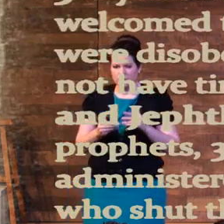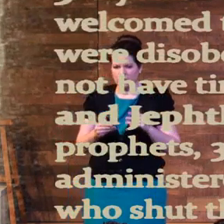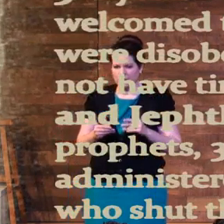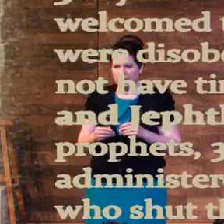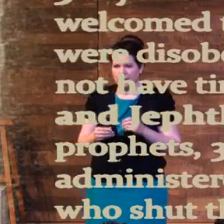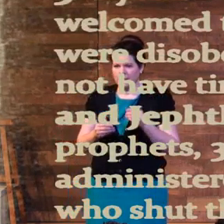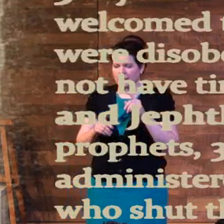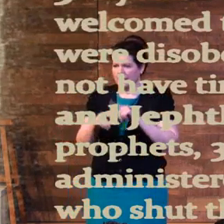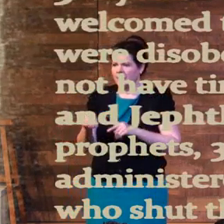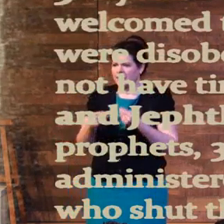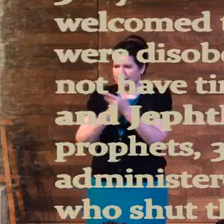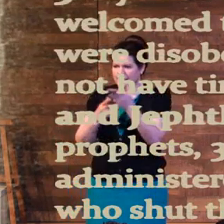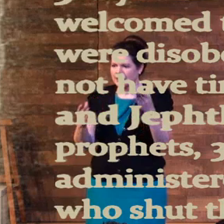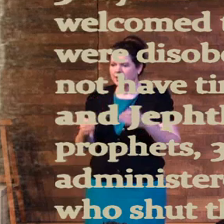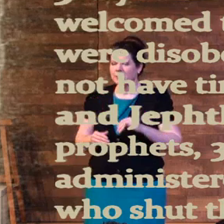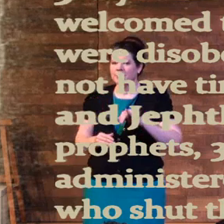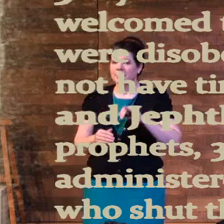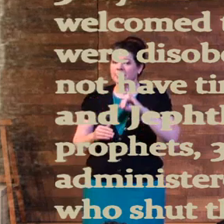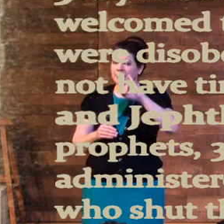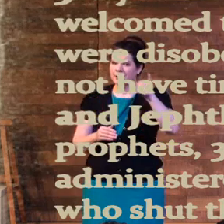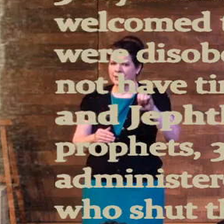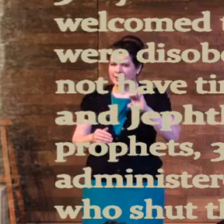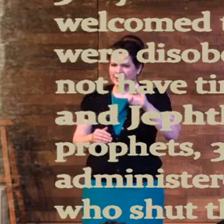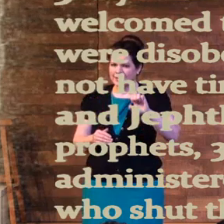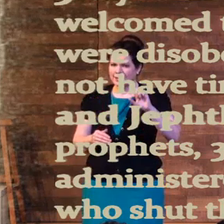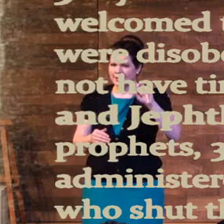Gideon, Barak, Samson, and Jephthah.